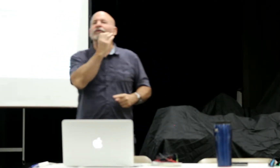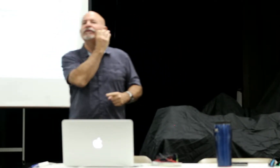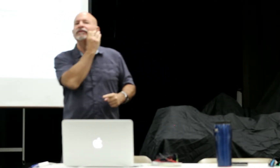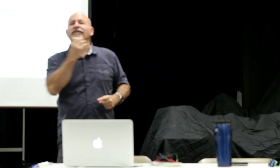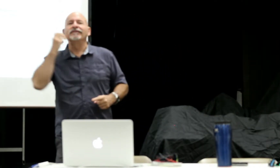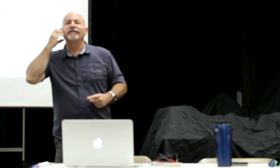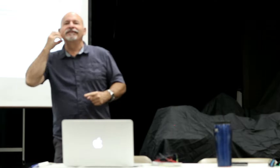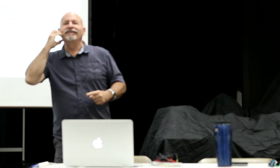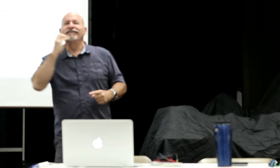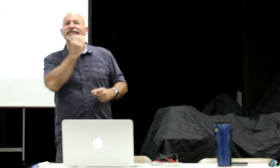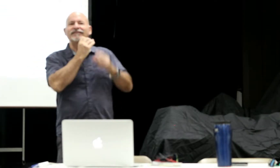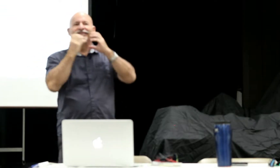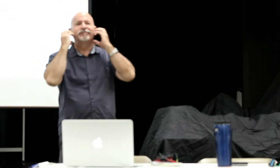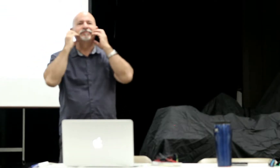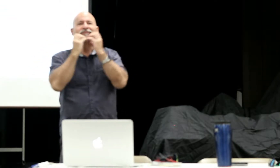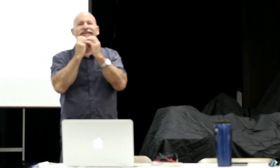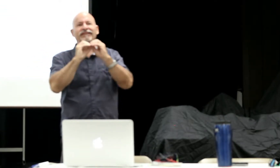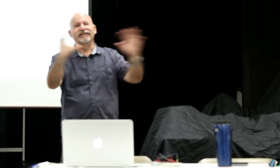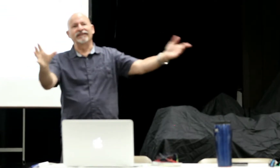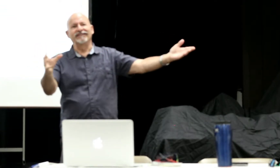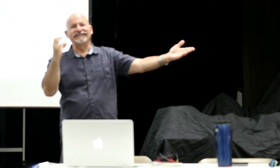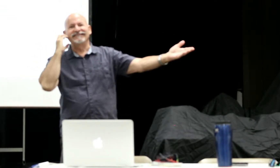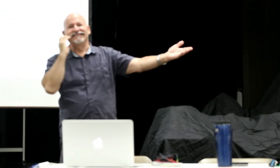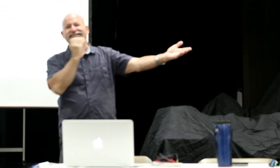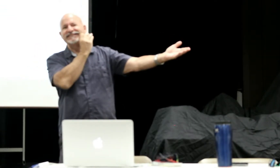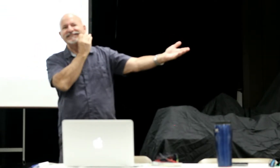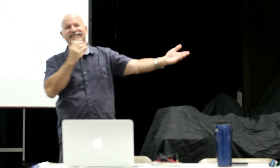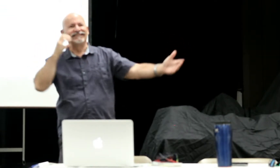Oh, here you go. Okay. This is Christian's name sign because of his beard.